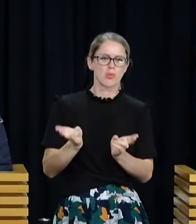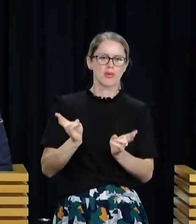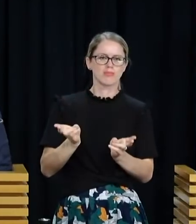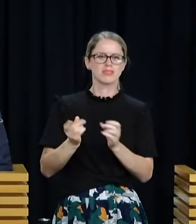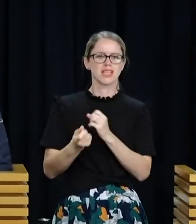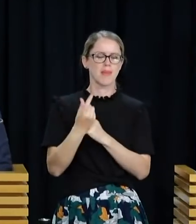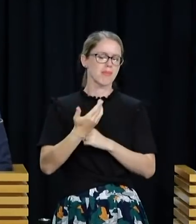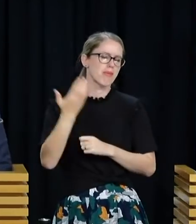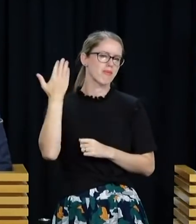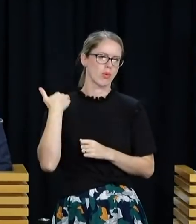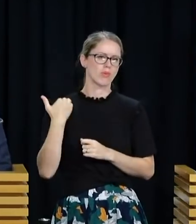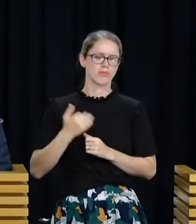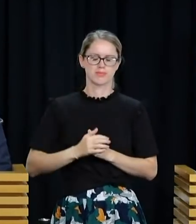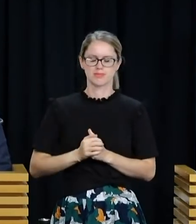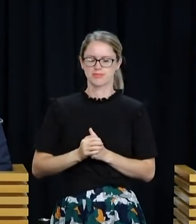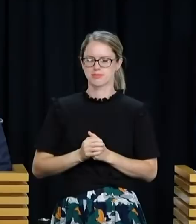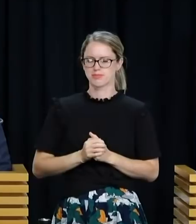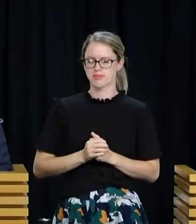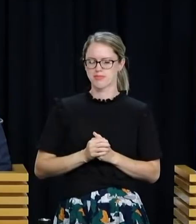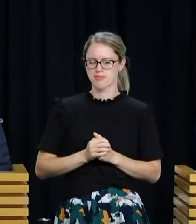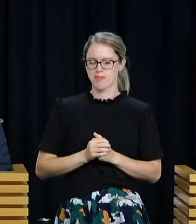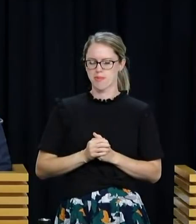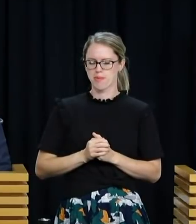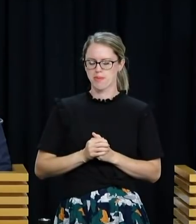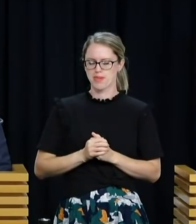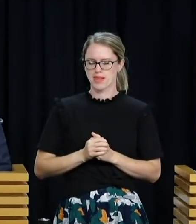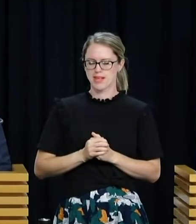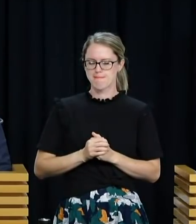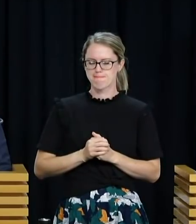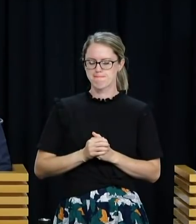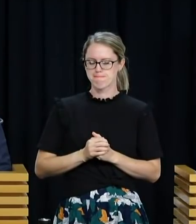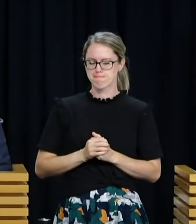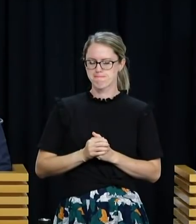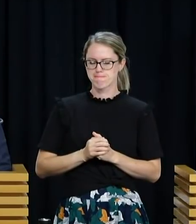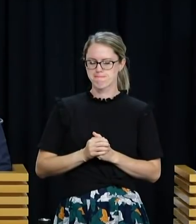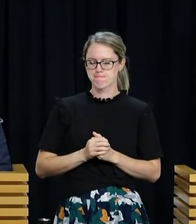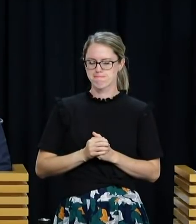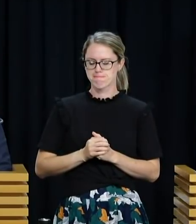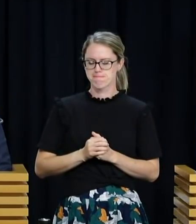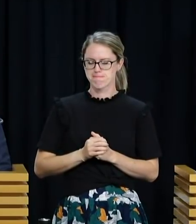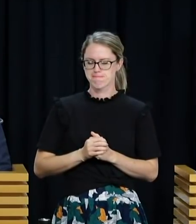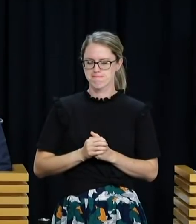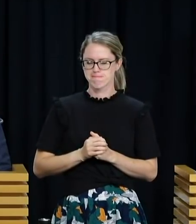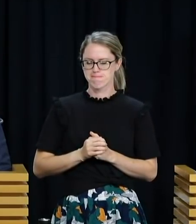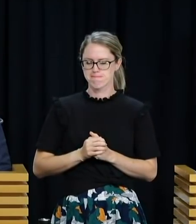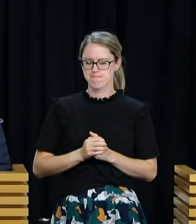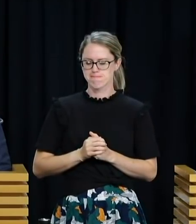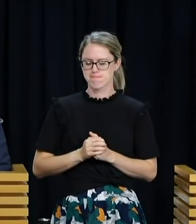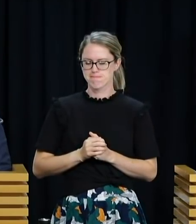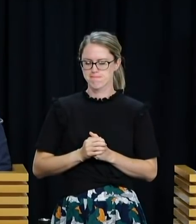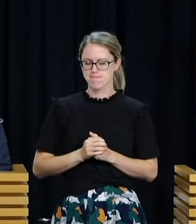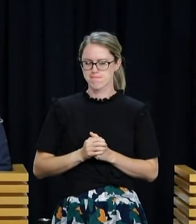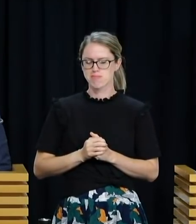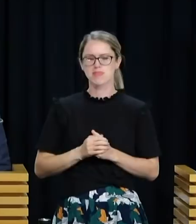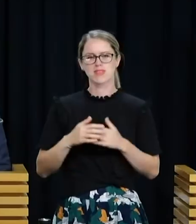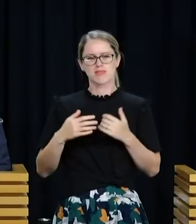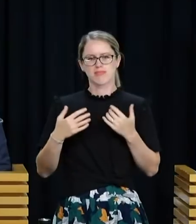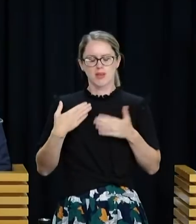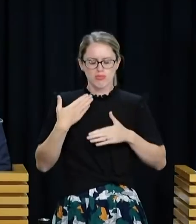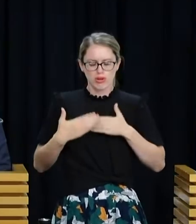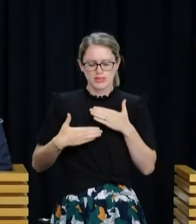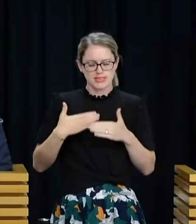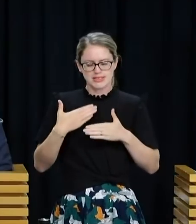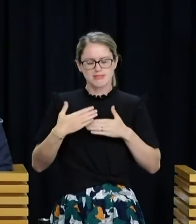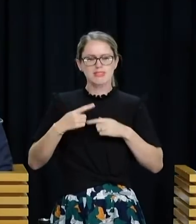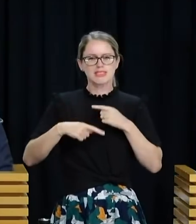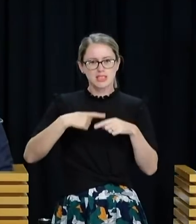testing waves. And it's hard to make sort of generalisations about that. So I think we just have to let the process